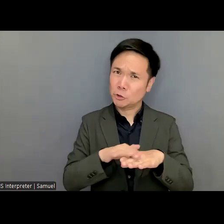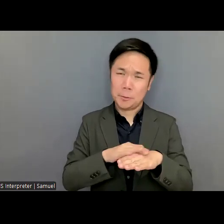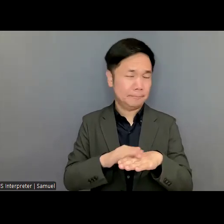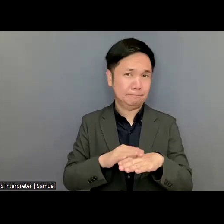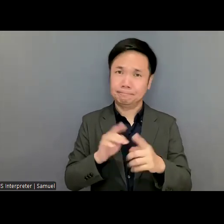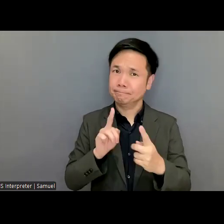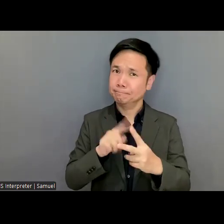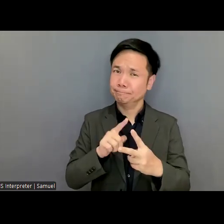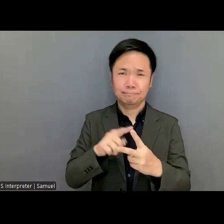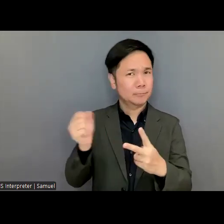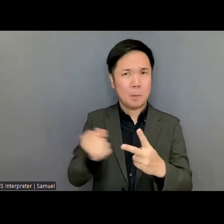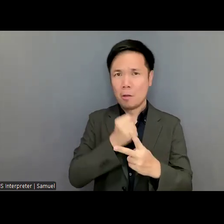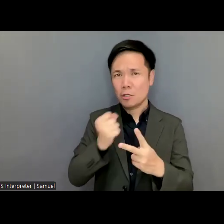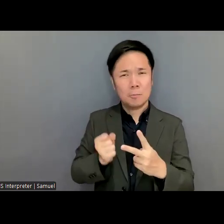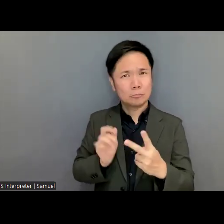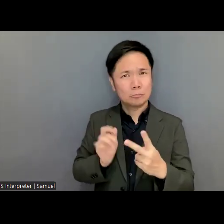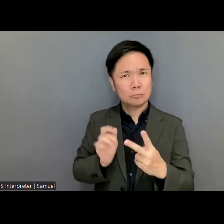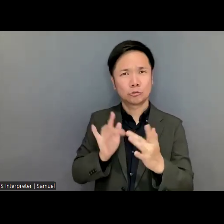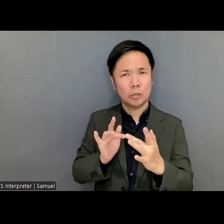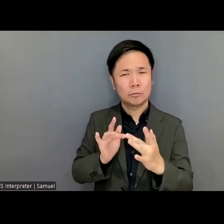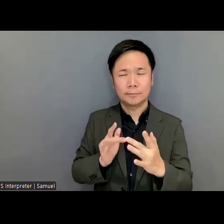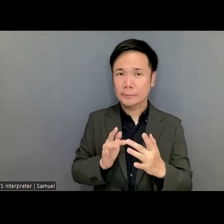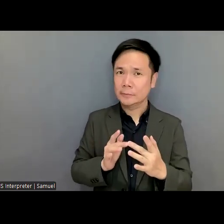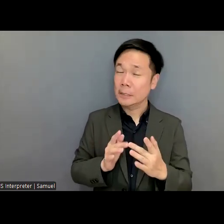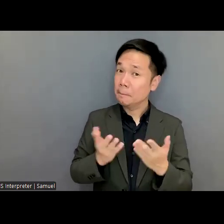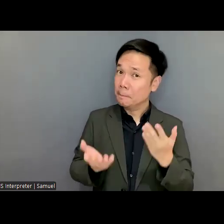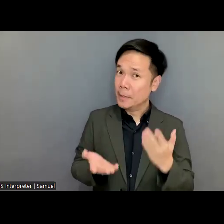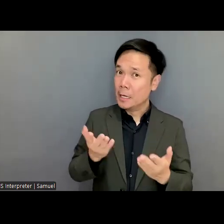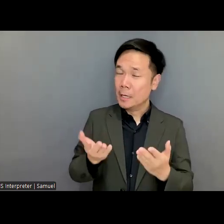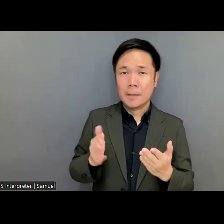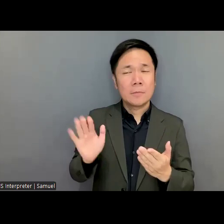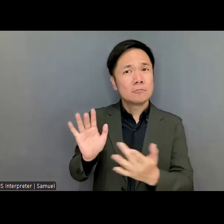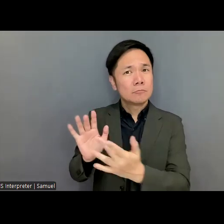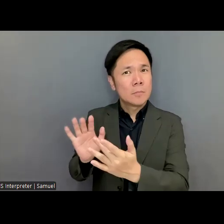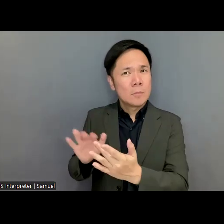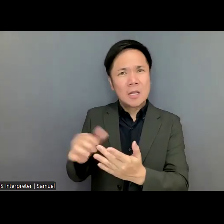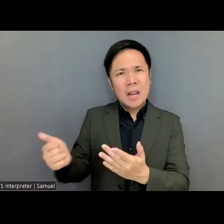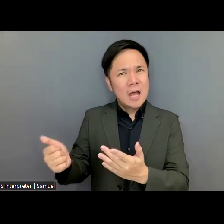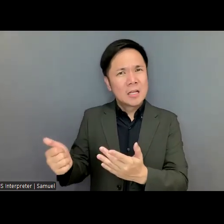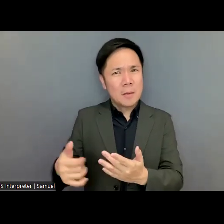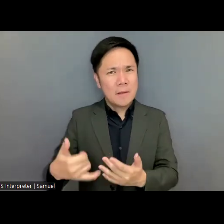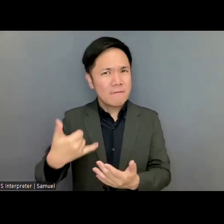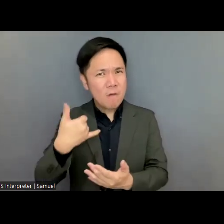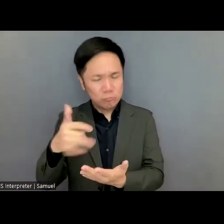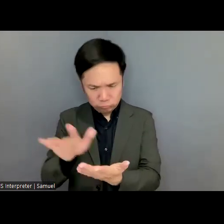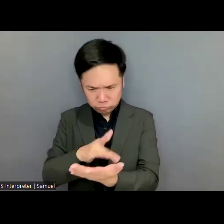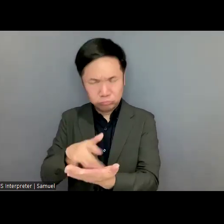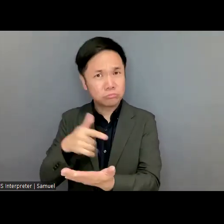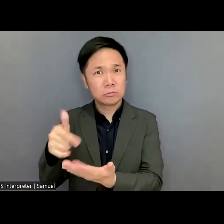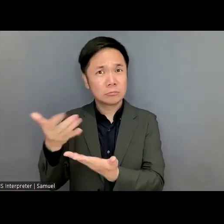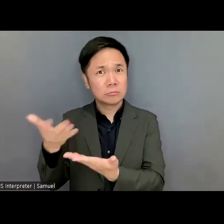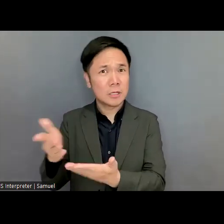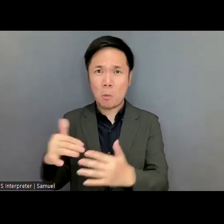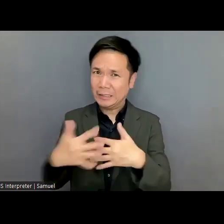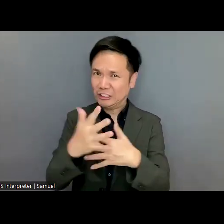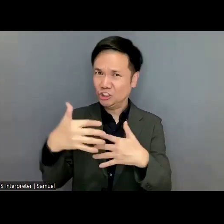have her. I try to tell her that maybe she can connect with other device, but this is also a challenge for indigenous person